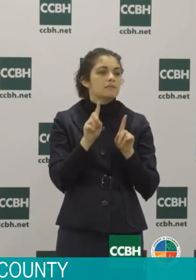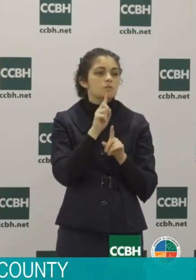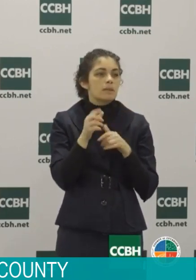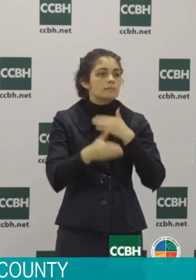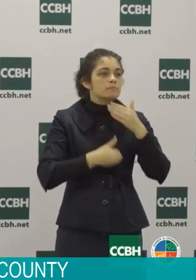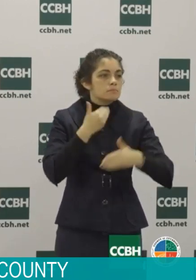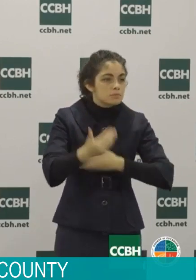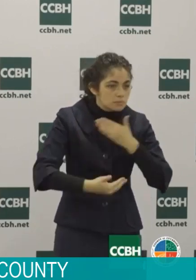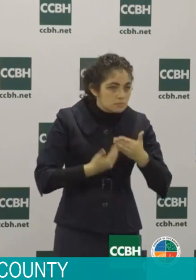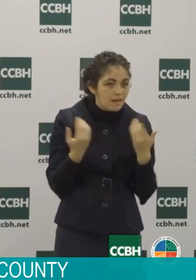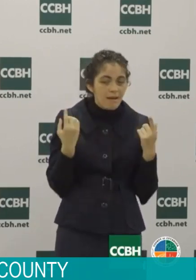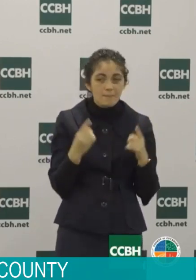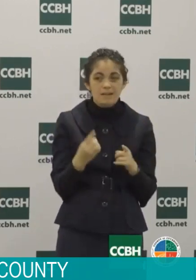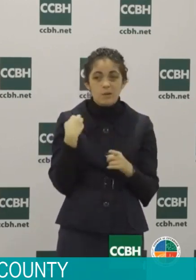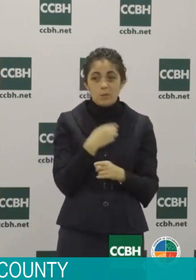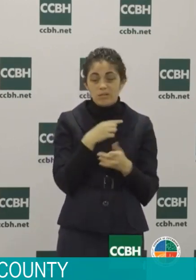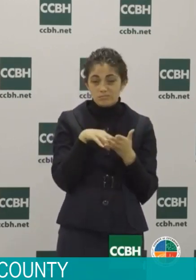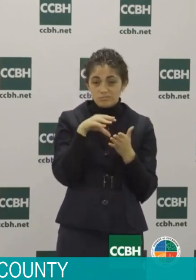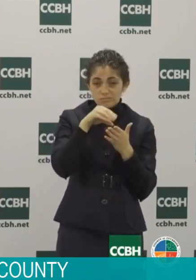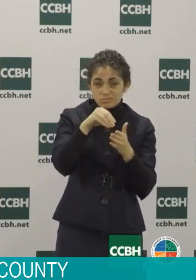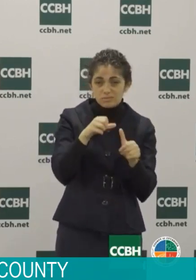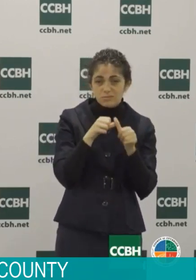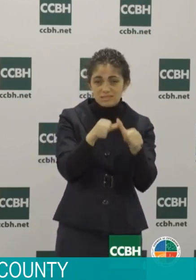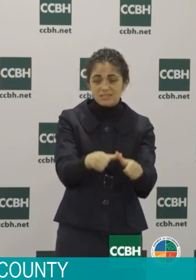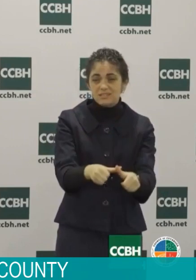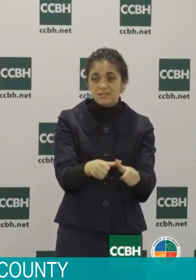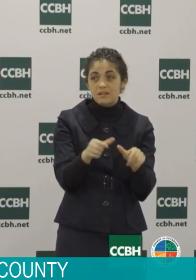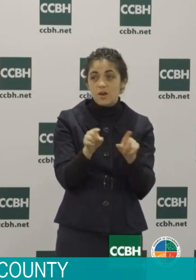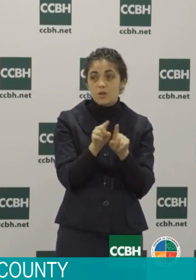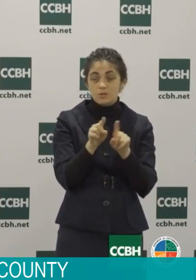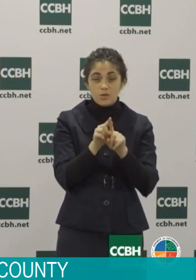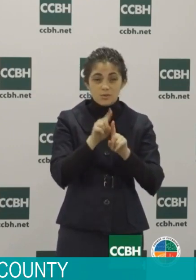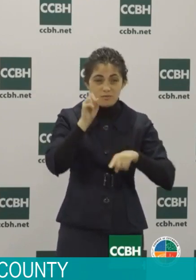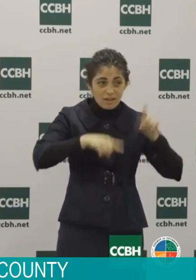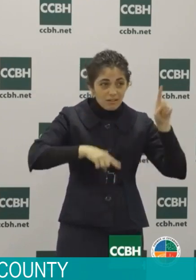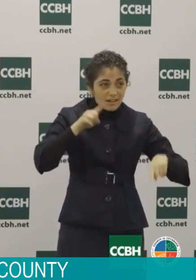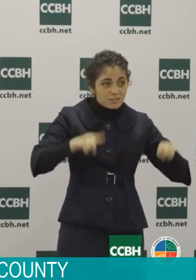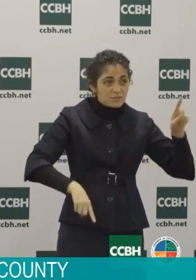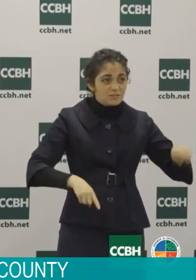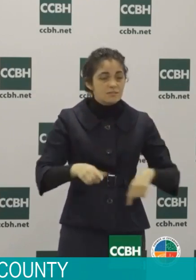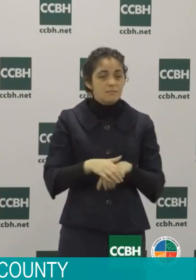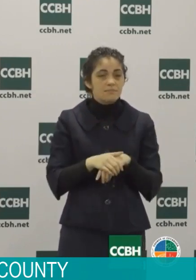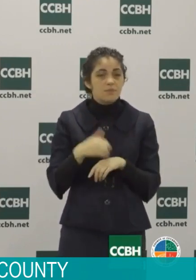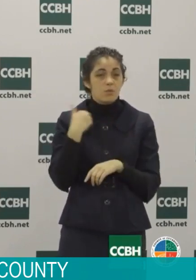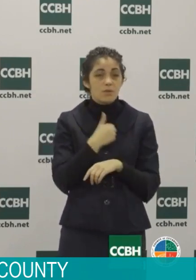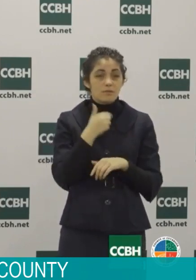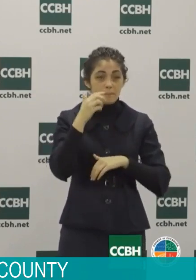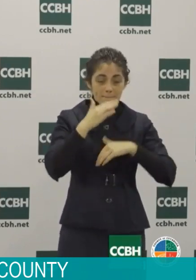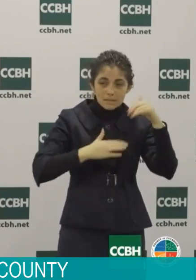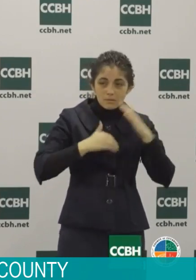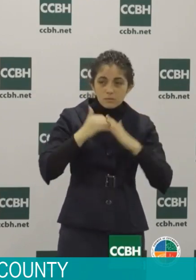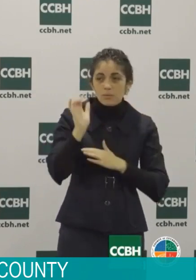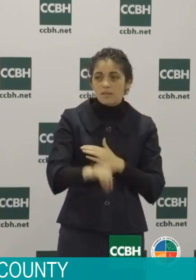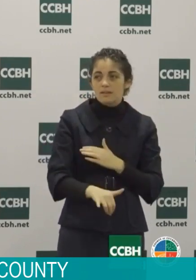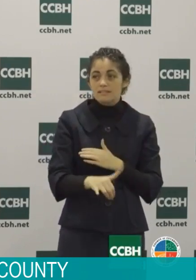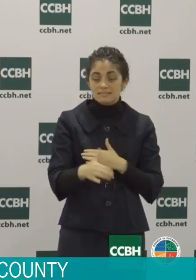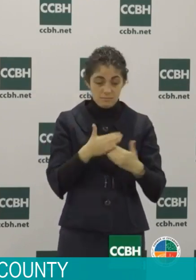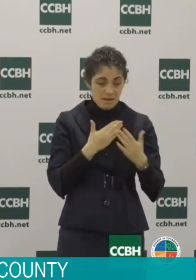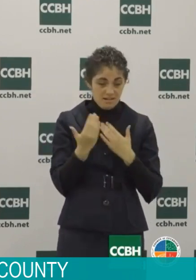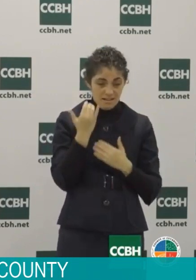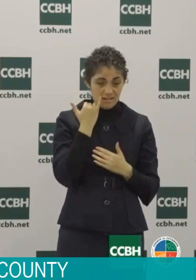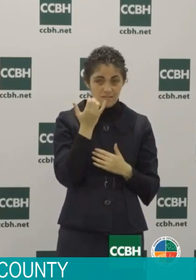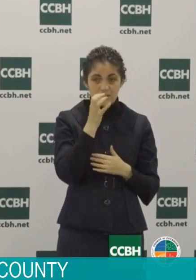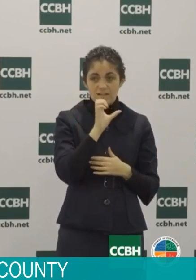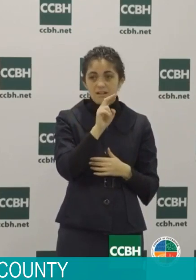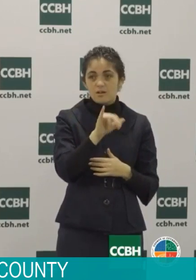evolving process, and there will be some ambiguity, and we're comfortable with that. We have to be comfortable with that, whether it's here in